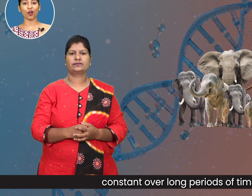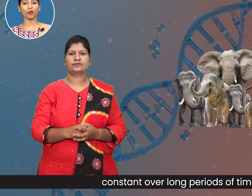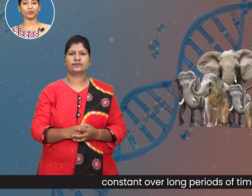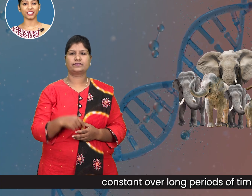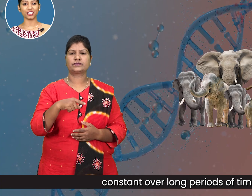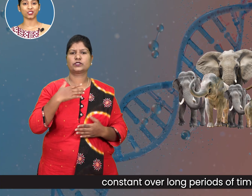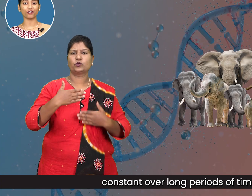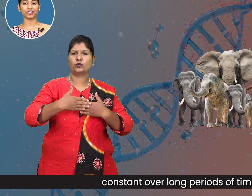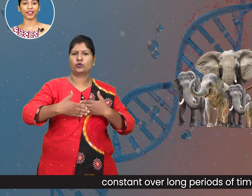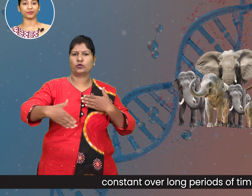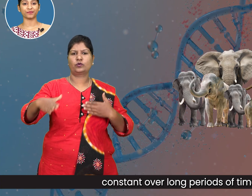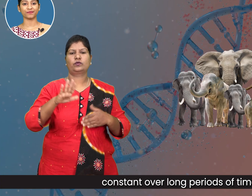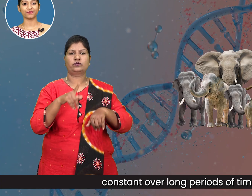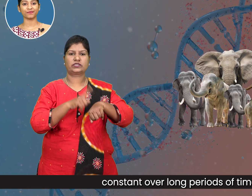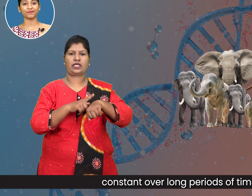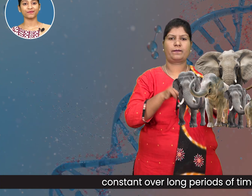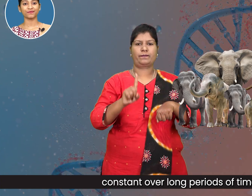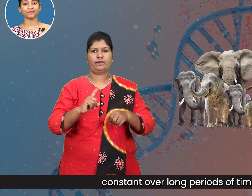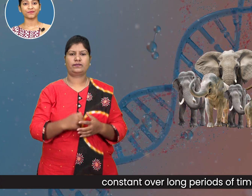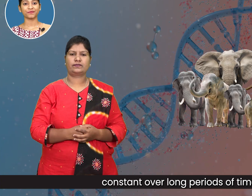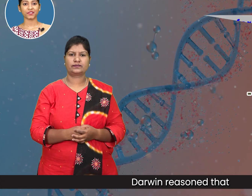over long periods of time.